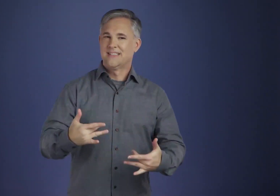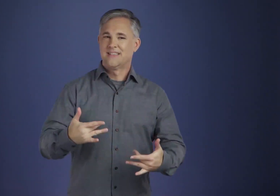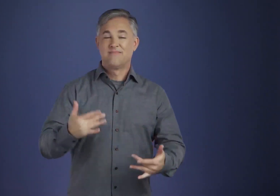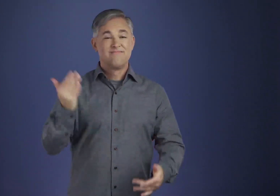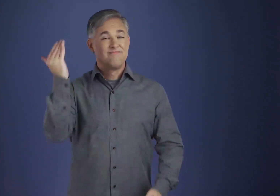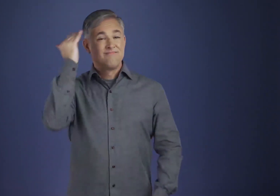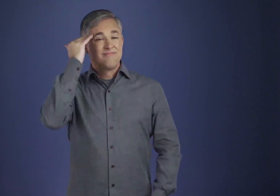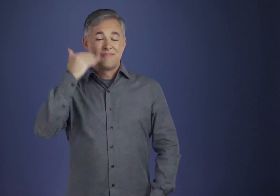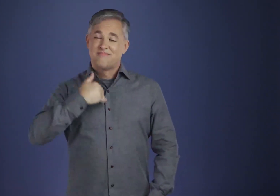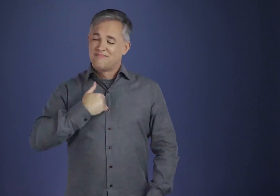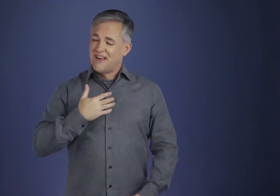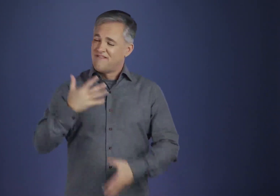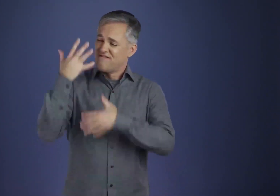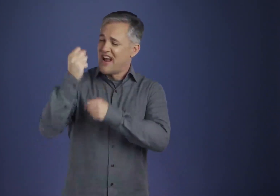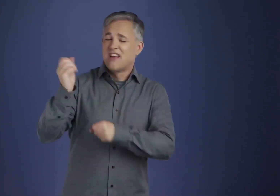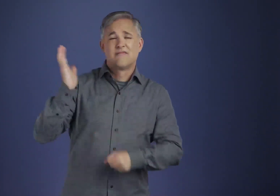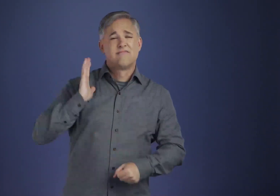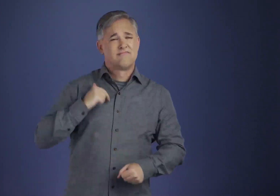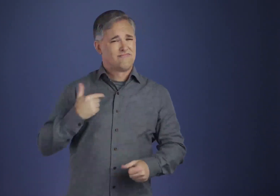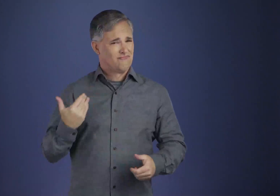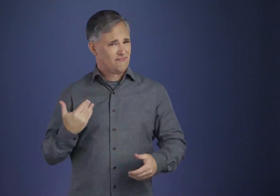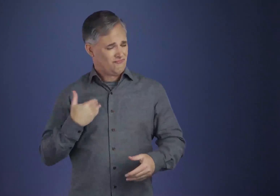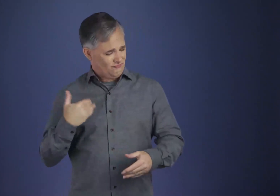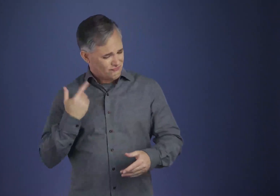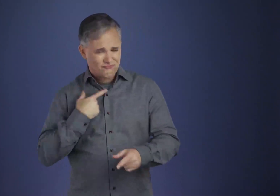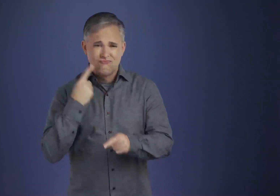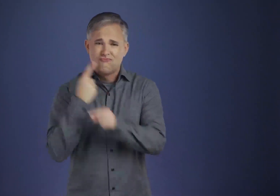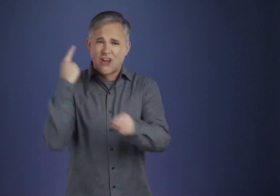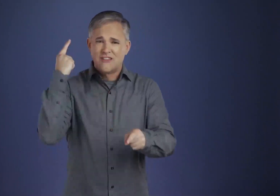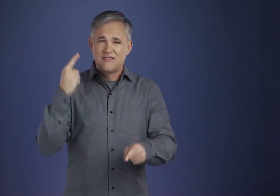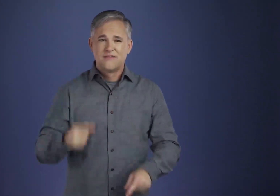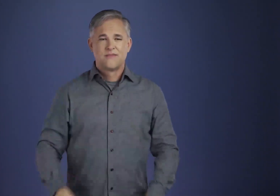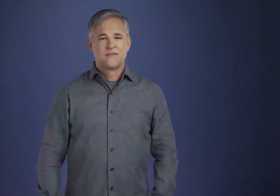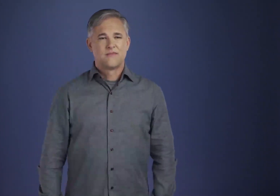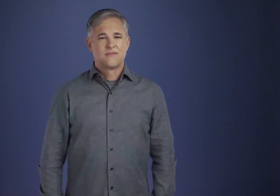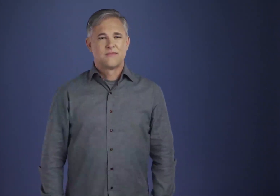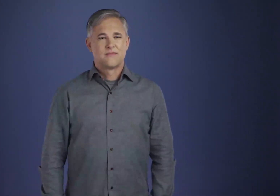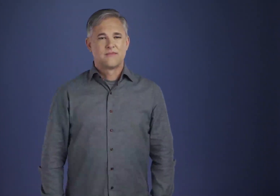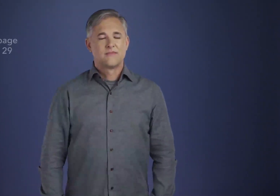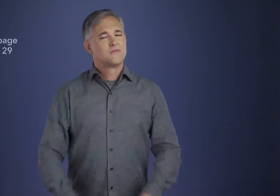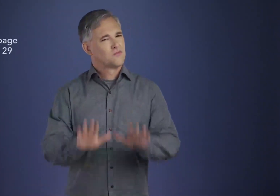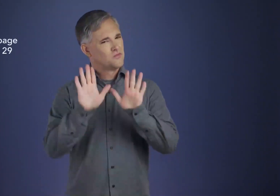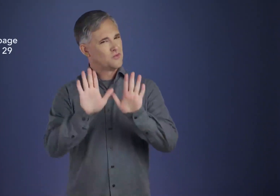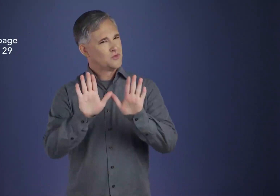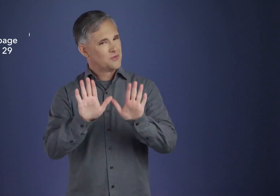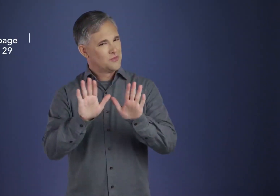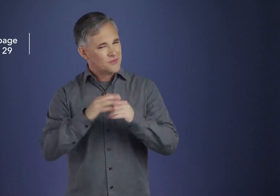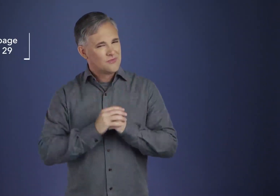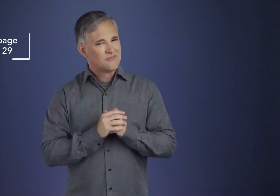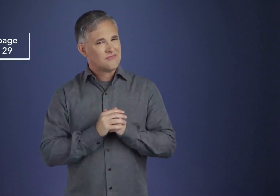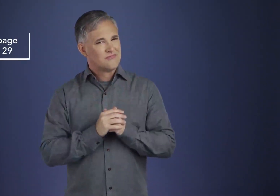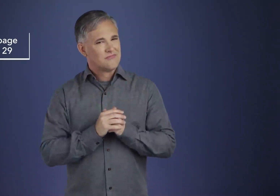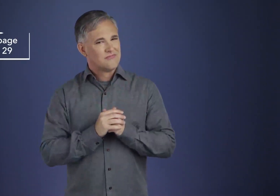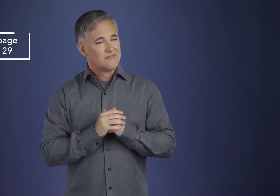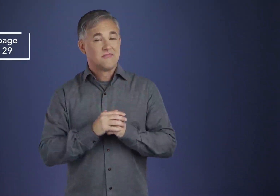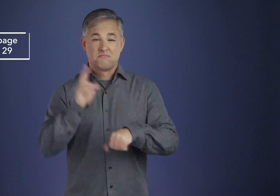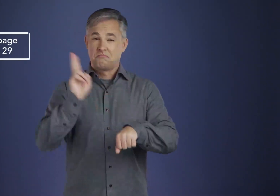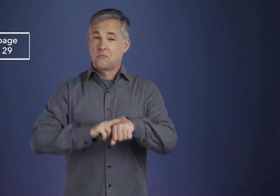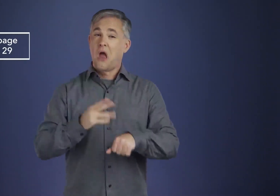The overconfidence of youth was too much for us. Of course, we were glad that good home and religious training had given us